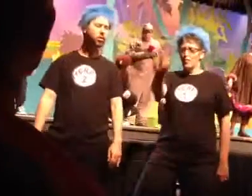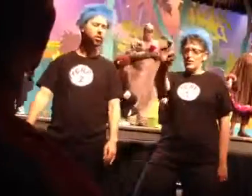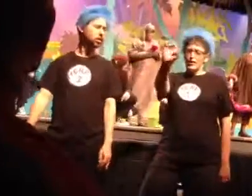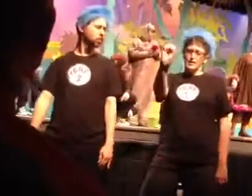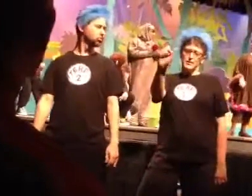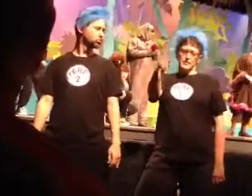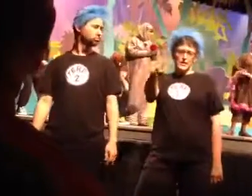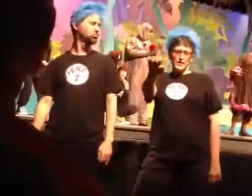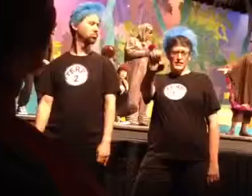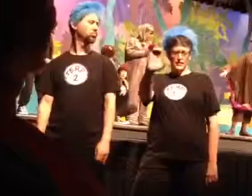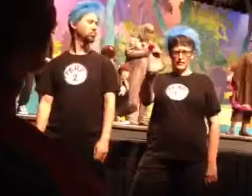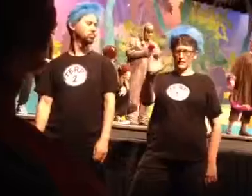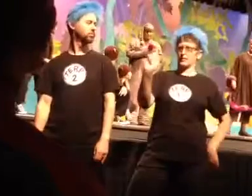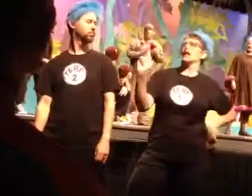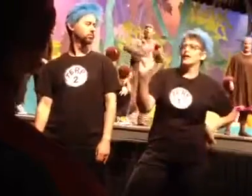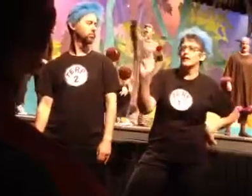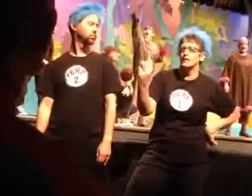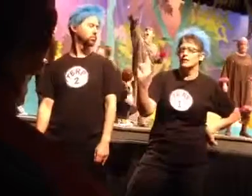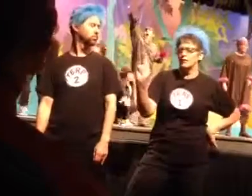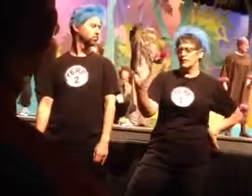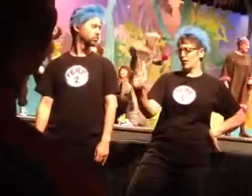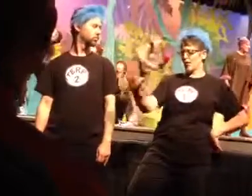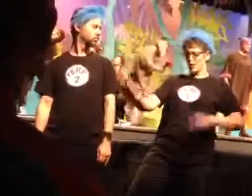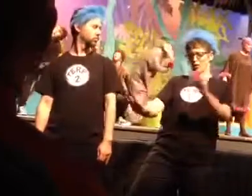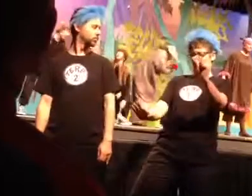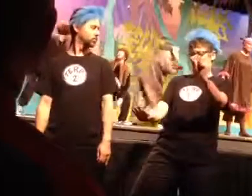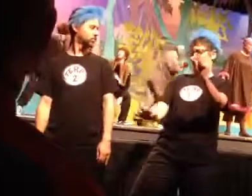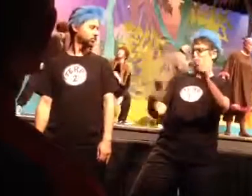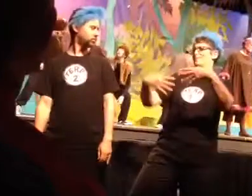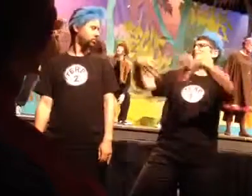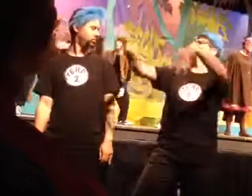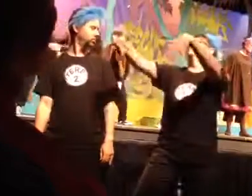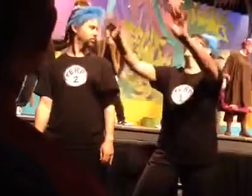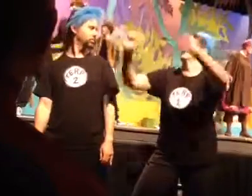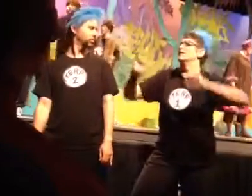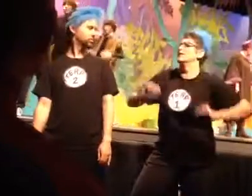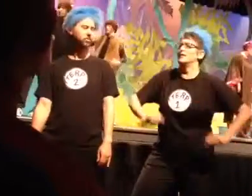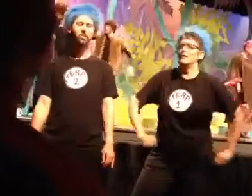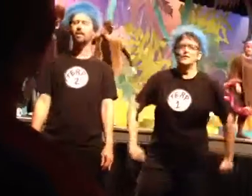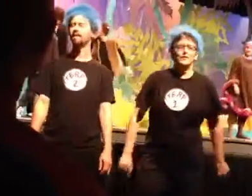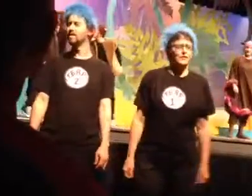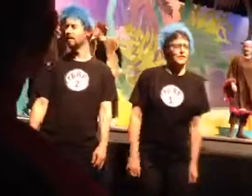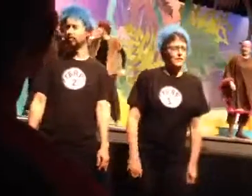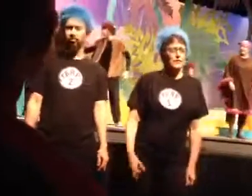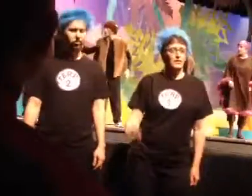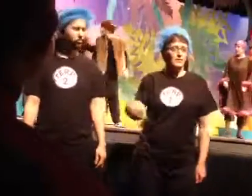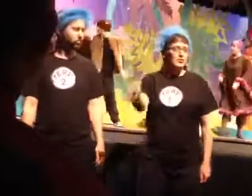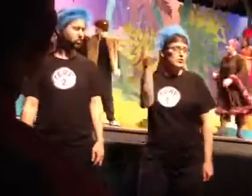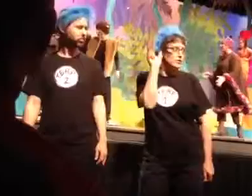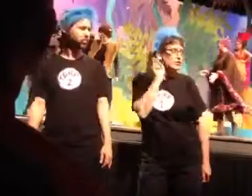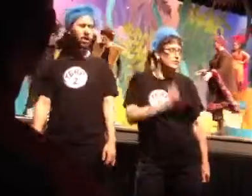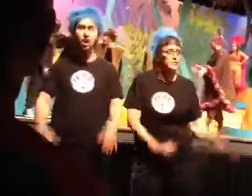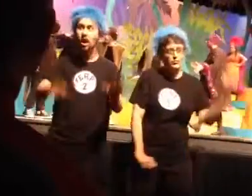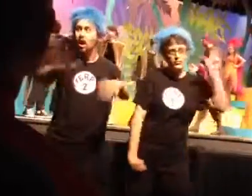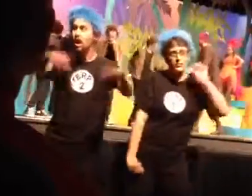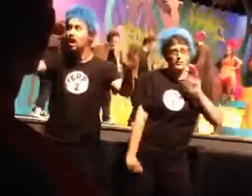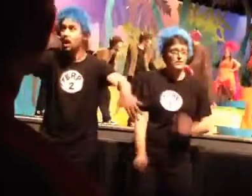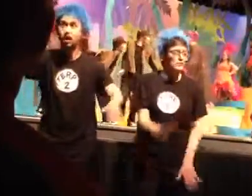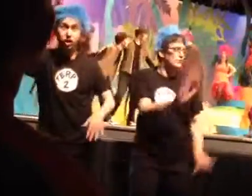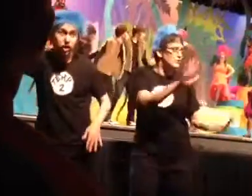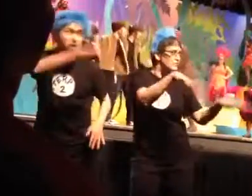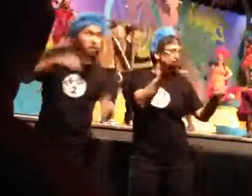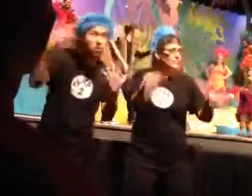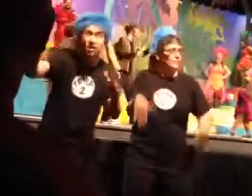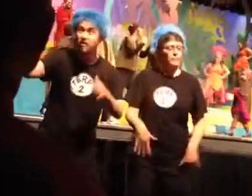R-E-S-P-U-P-K! We always take ass by the lane! Did you hear, did you